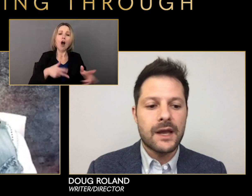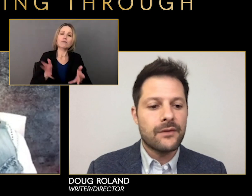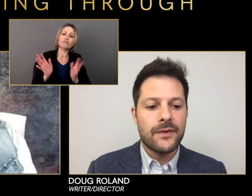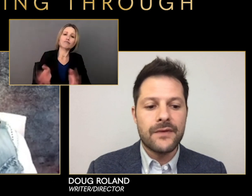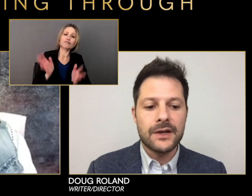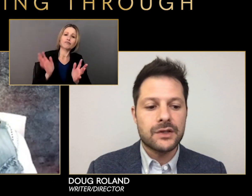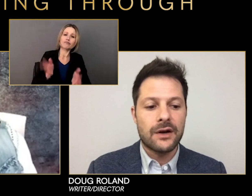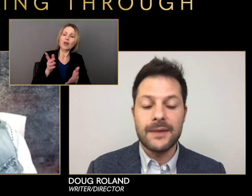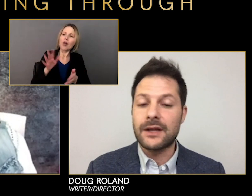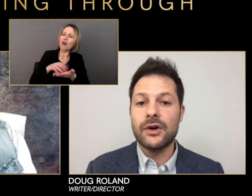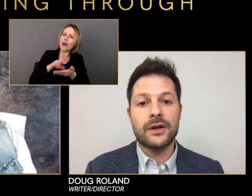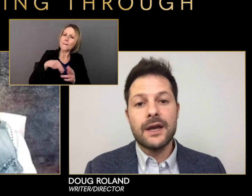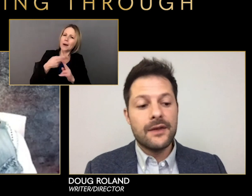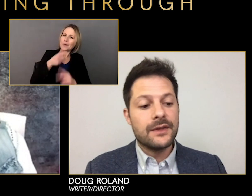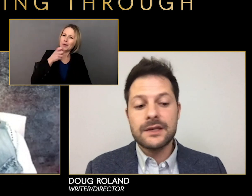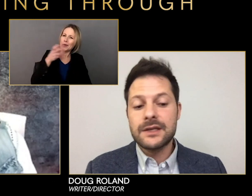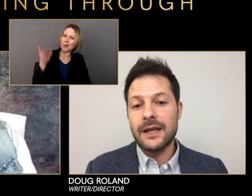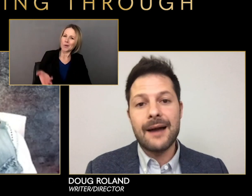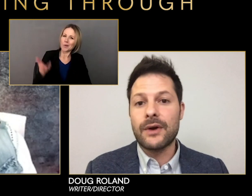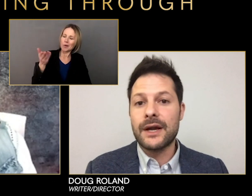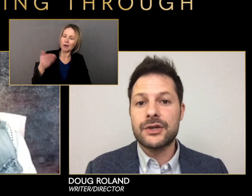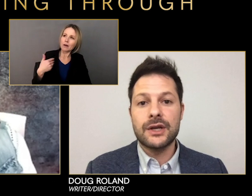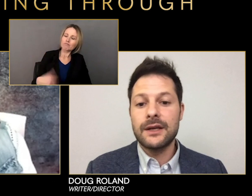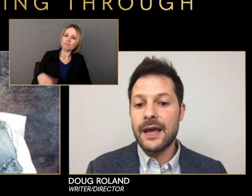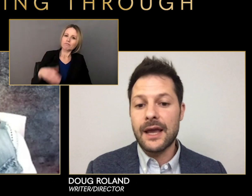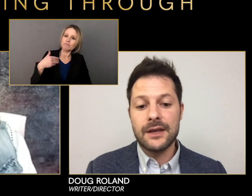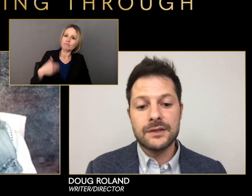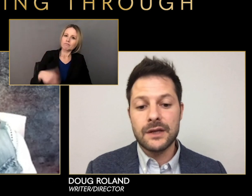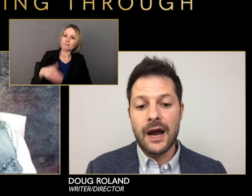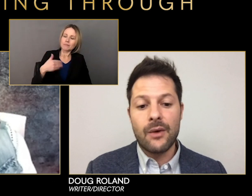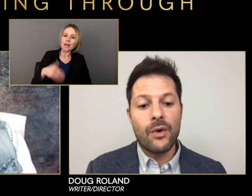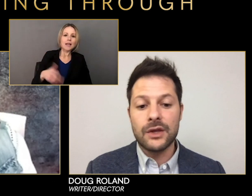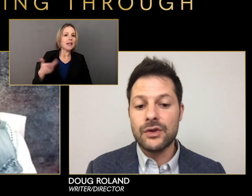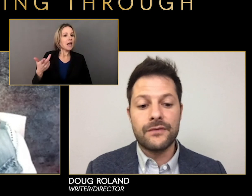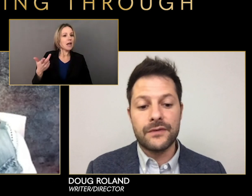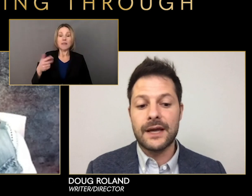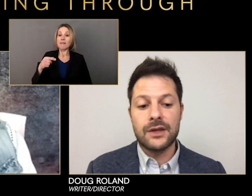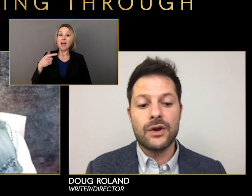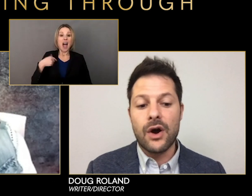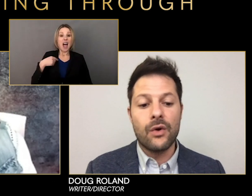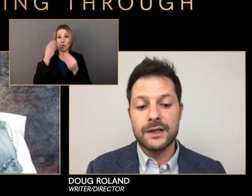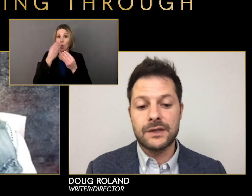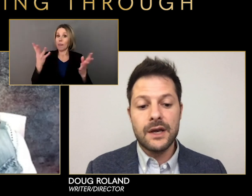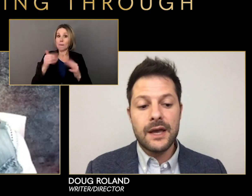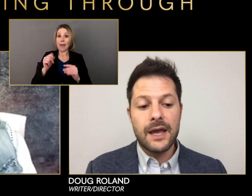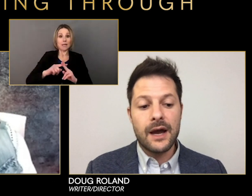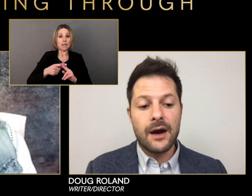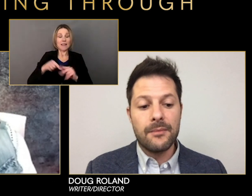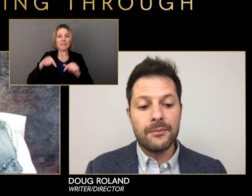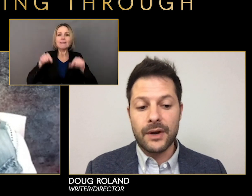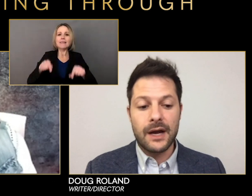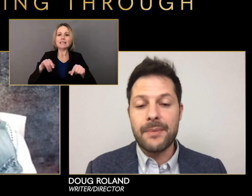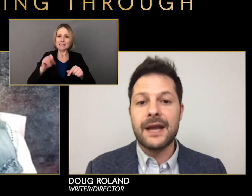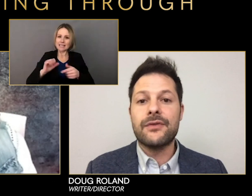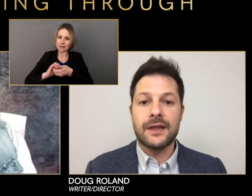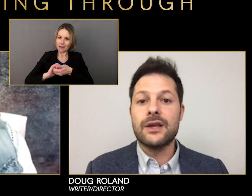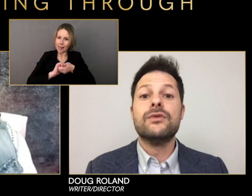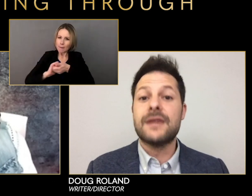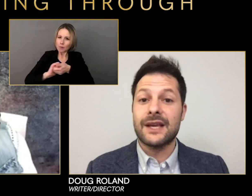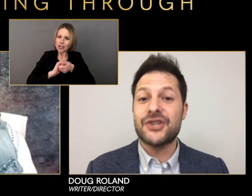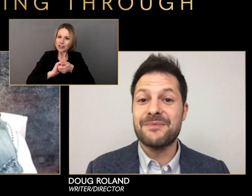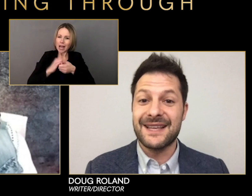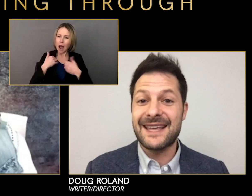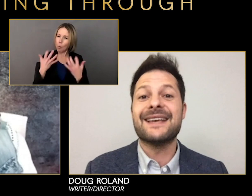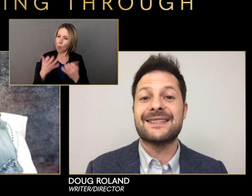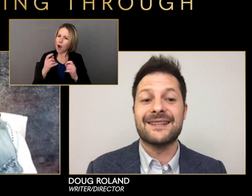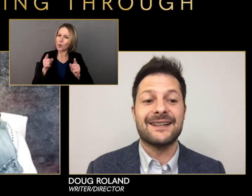know, saying from the very start, I'm like, look, this is a collaboration, and I want you to feel like you can always bring up anything that you